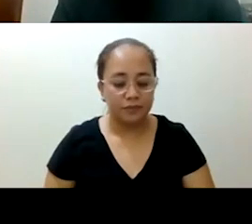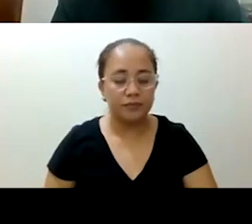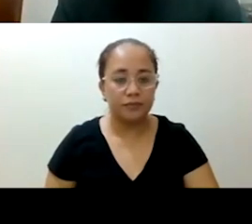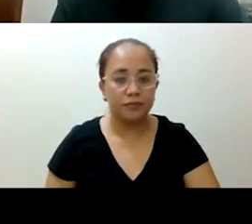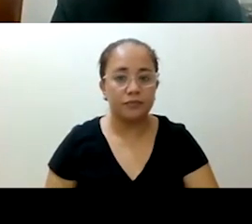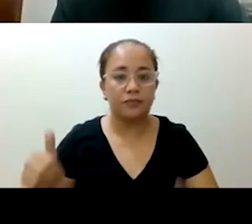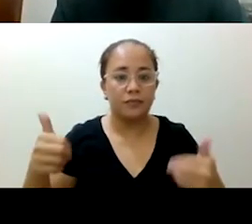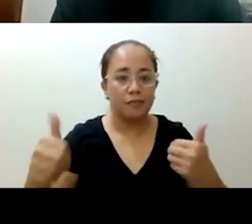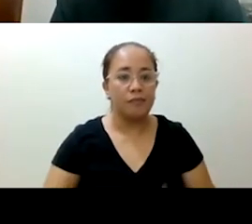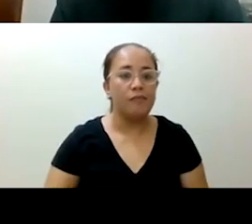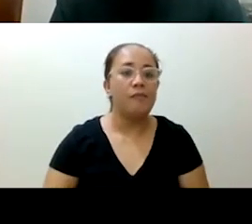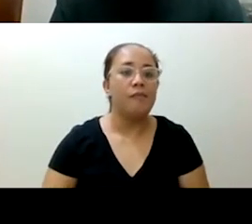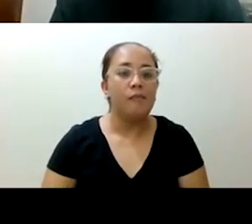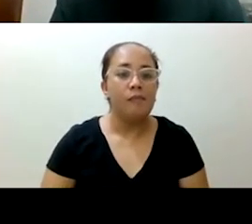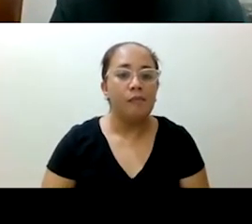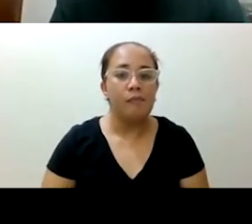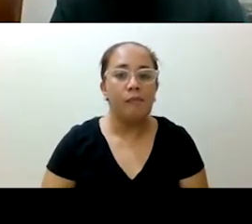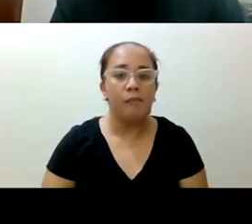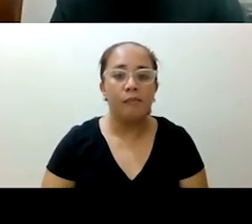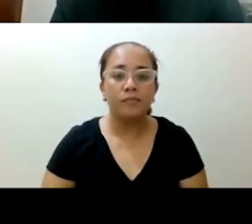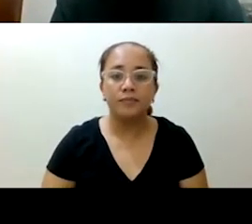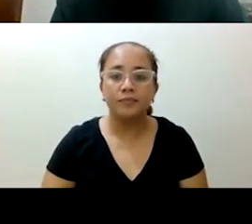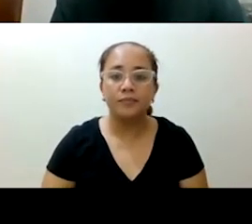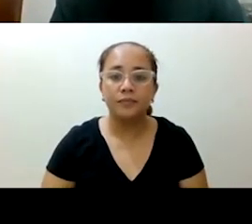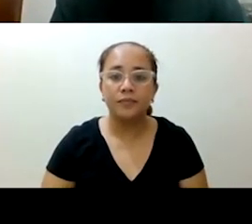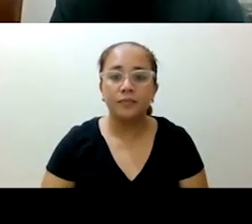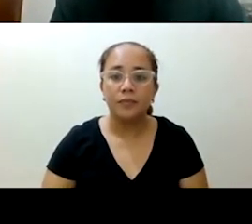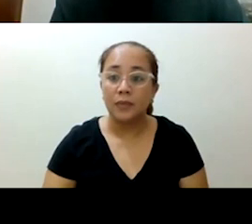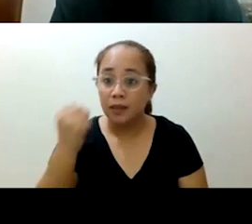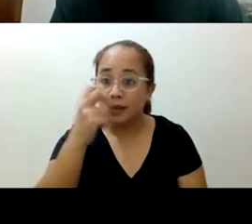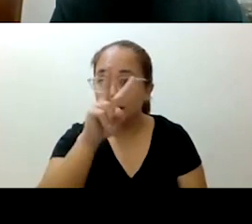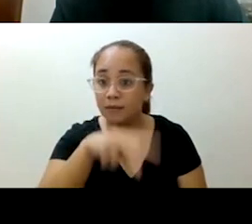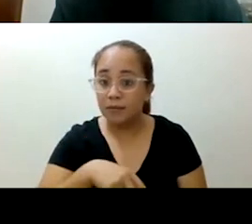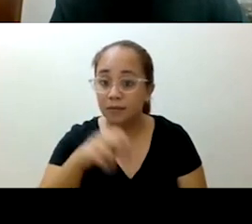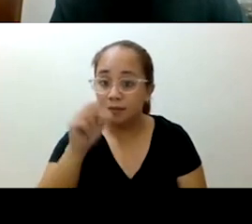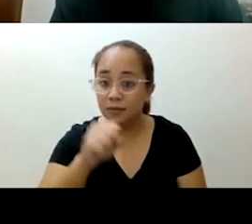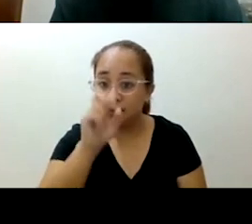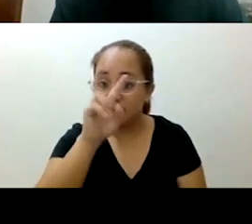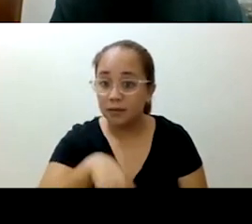Okay, so can you basically see that okay?